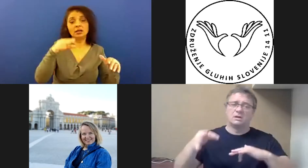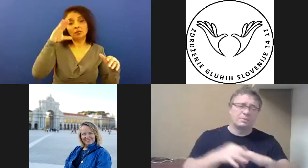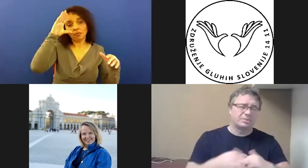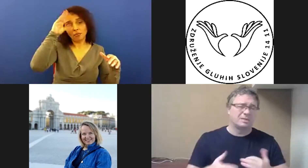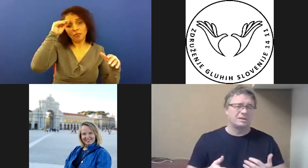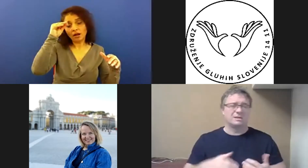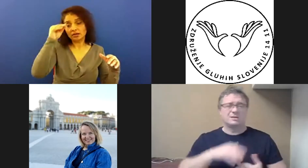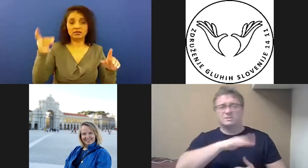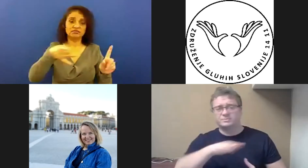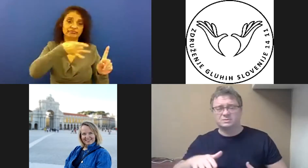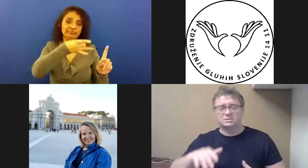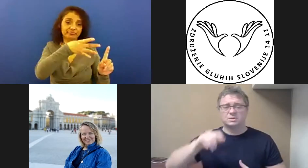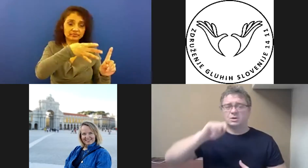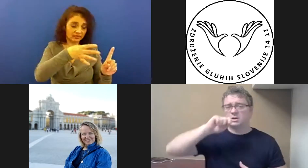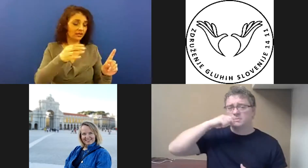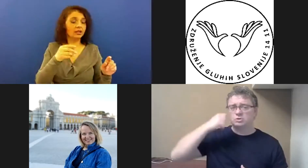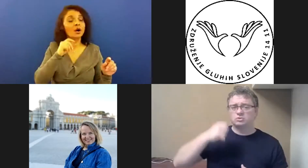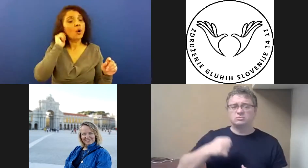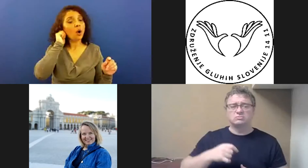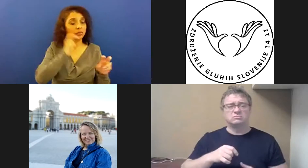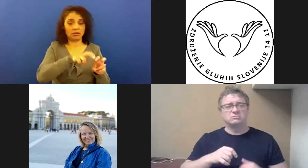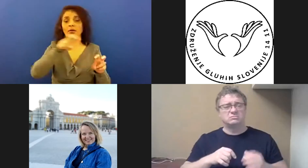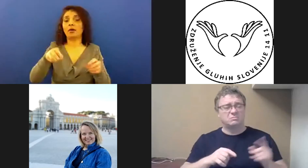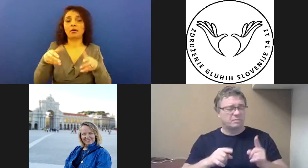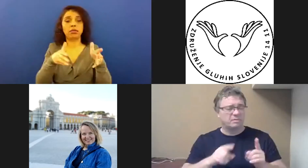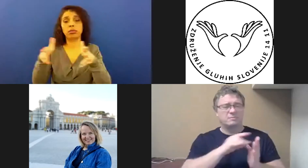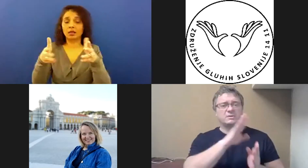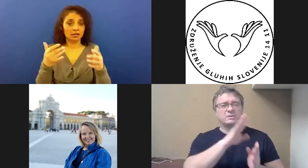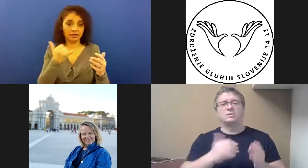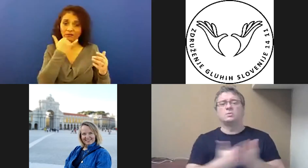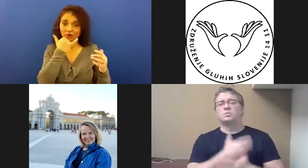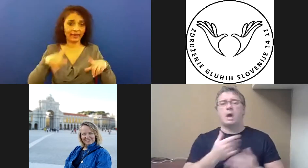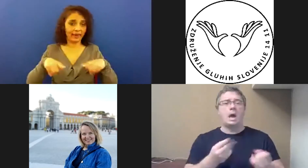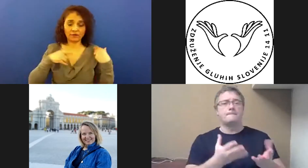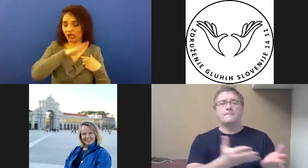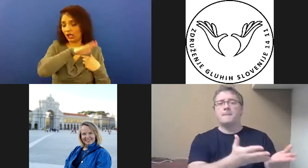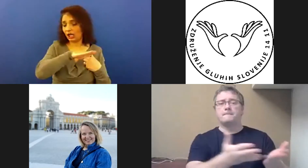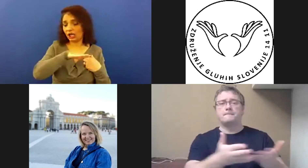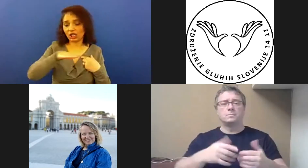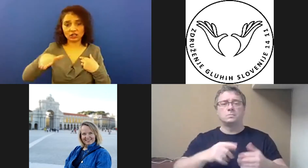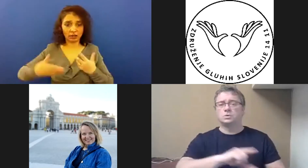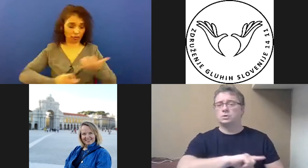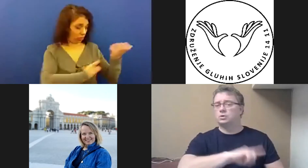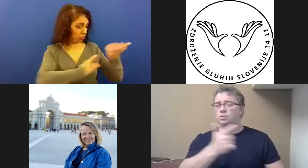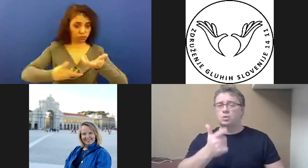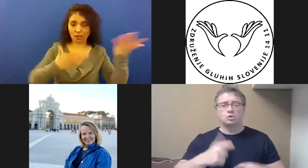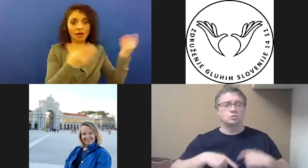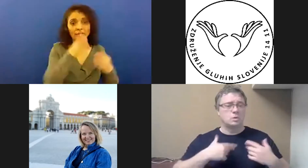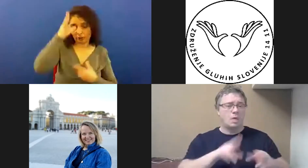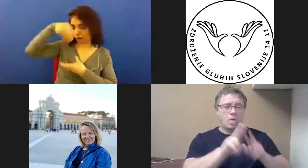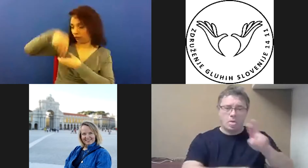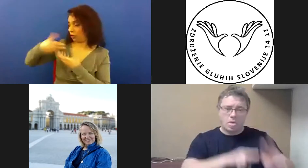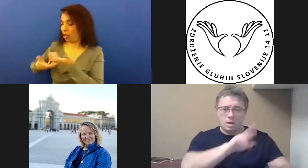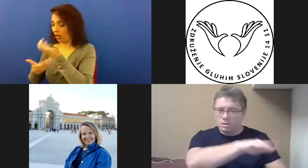So deaf women are lost to life because they get married. Once they get divorced, they end up